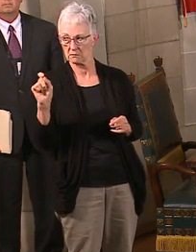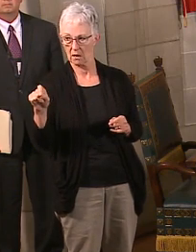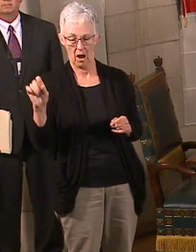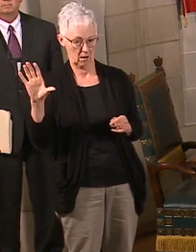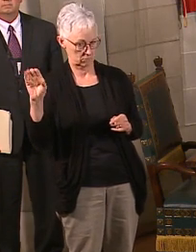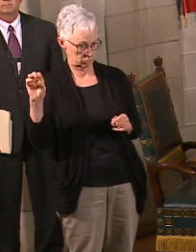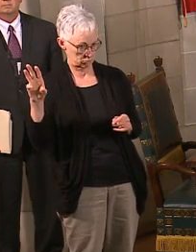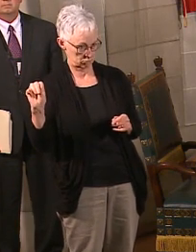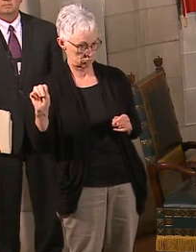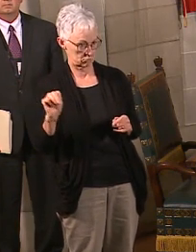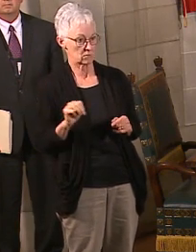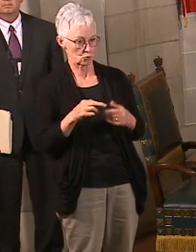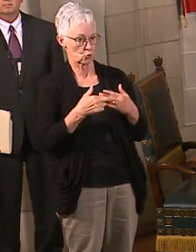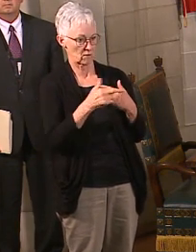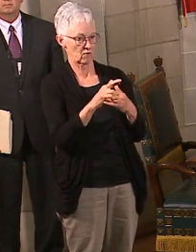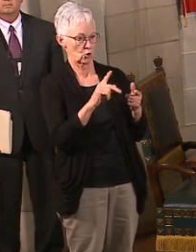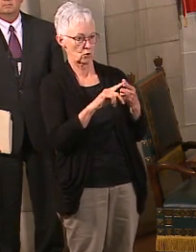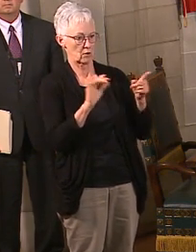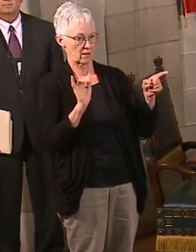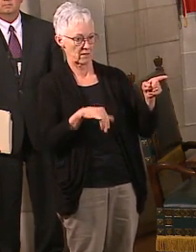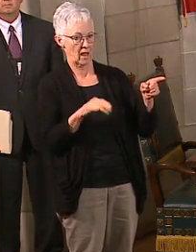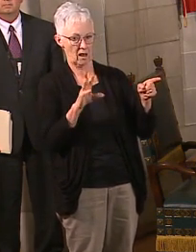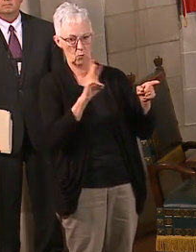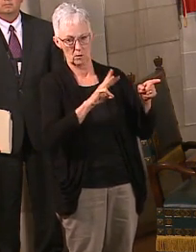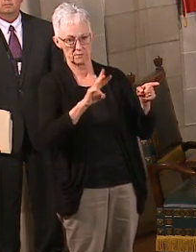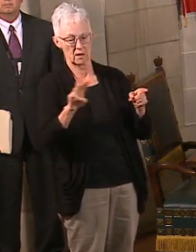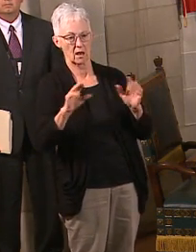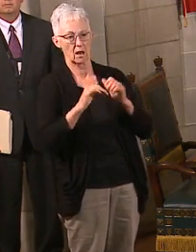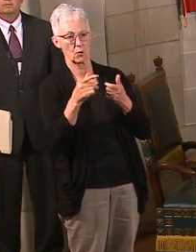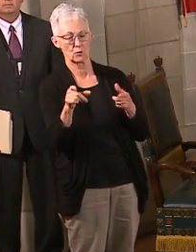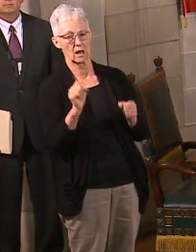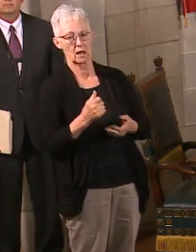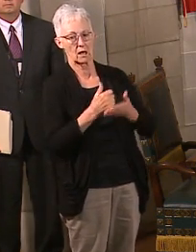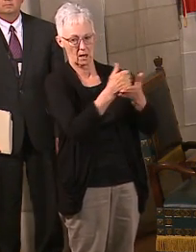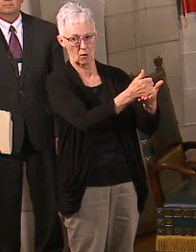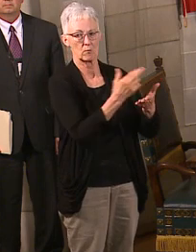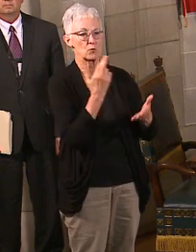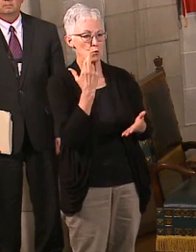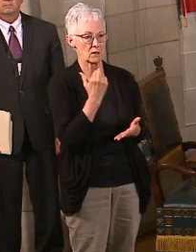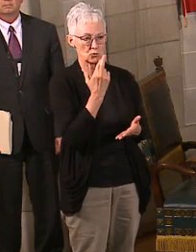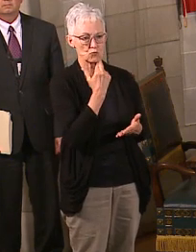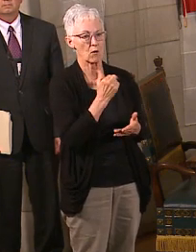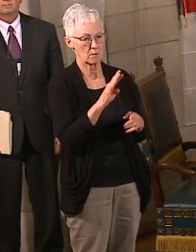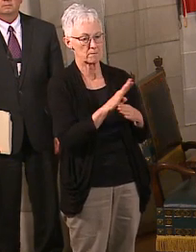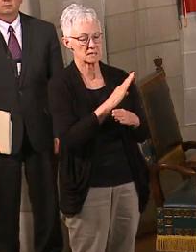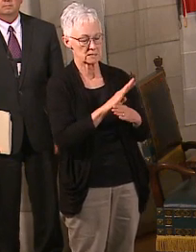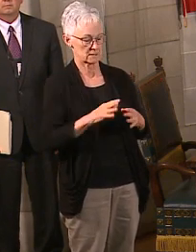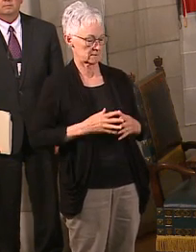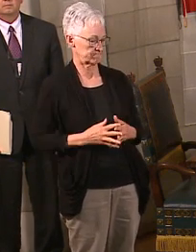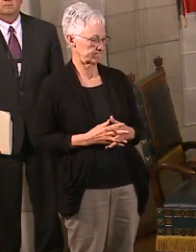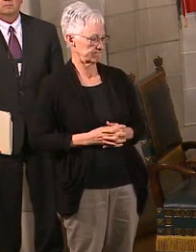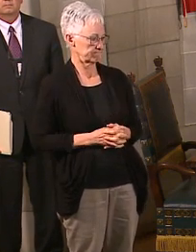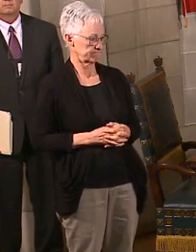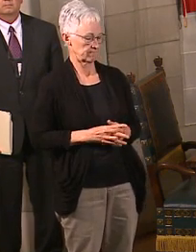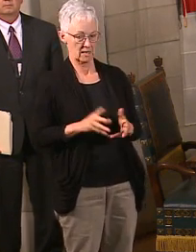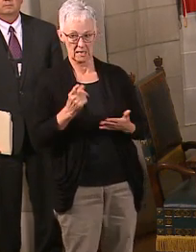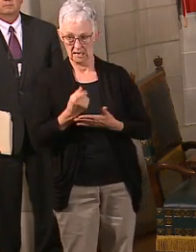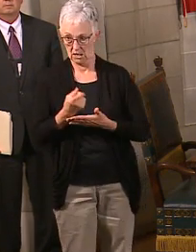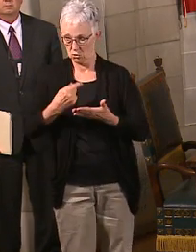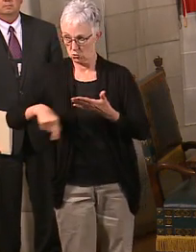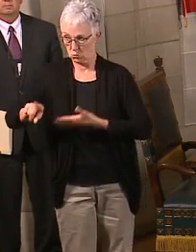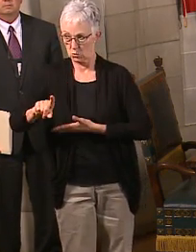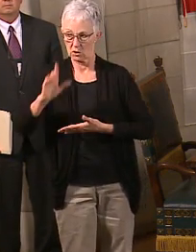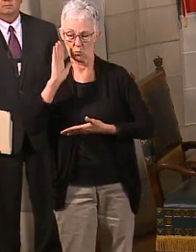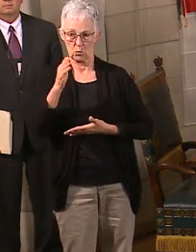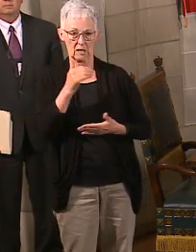B-I-Z-U-S.com. So refer you to that, to how you may be able to help out. Next week, with regard to these briefings, we will do